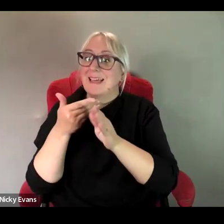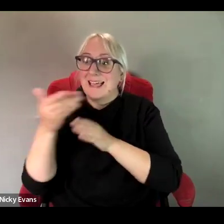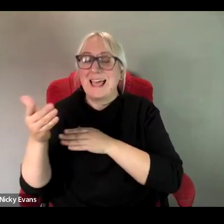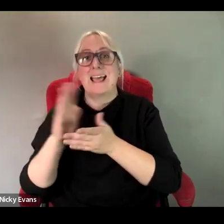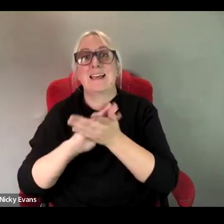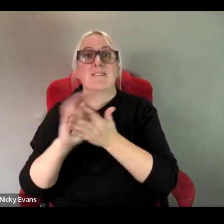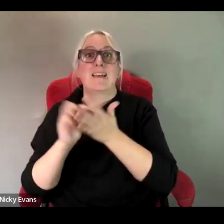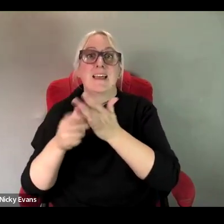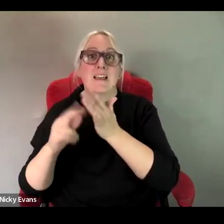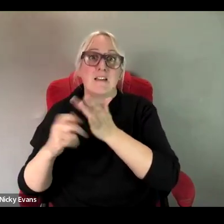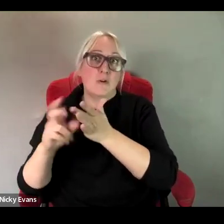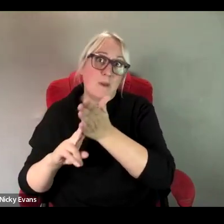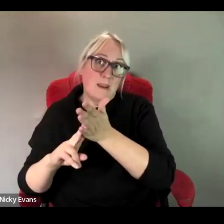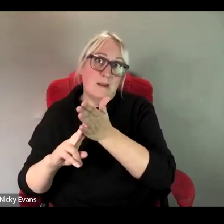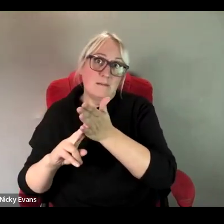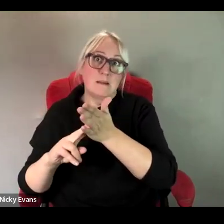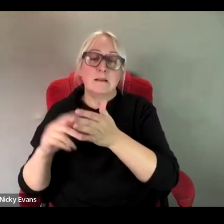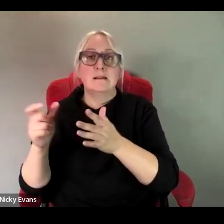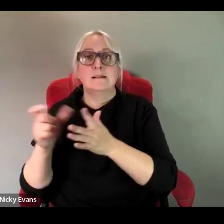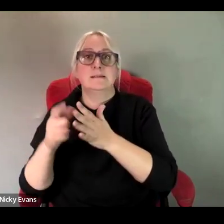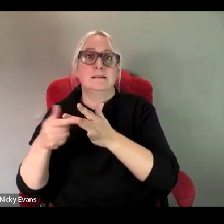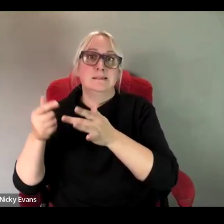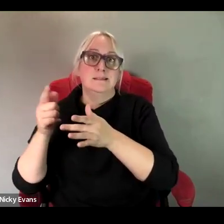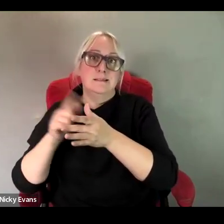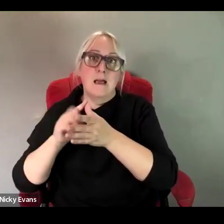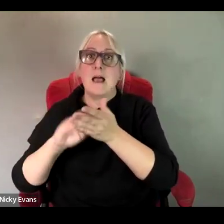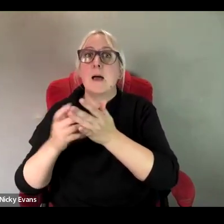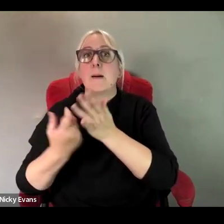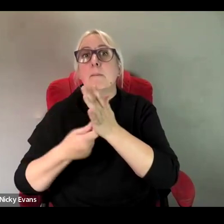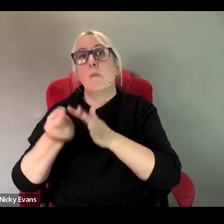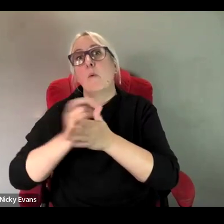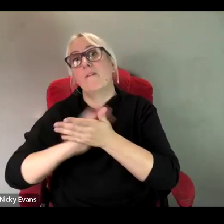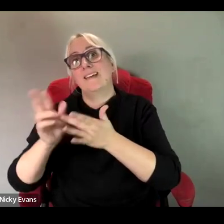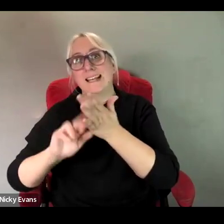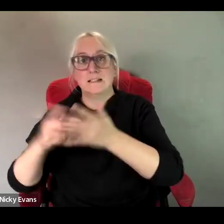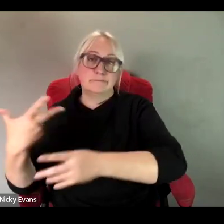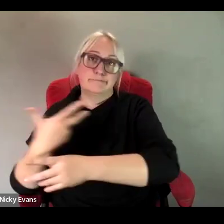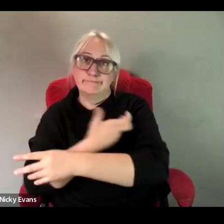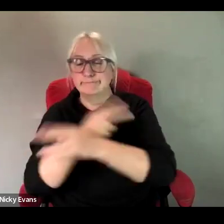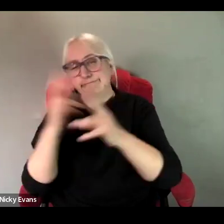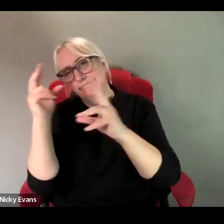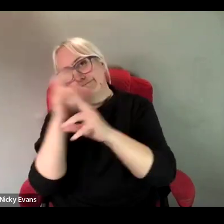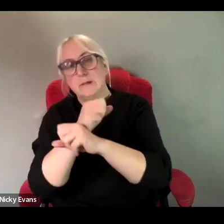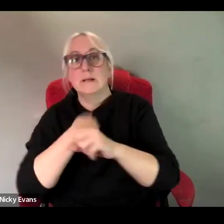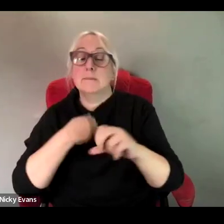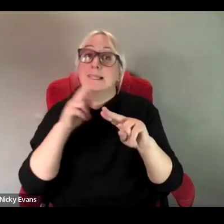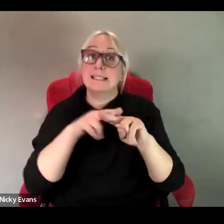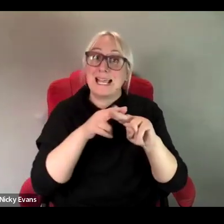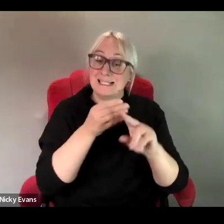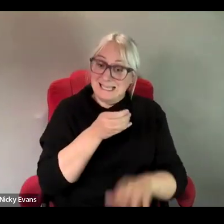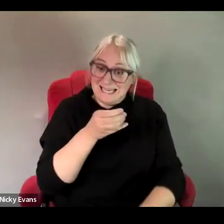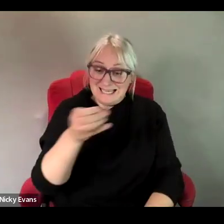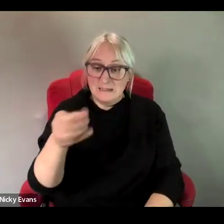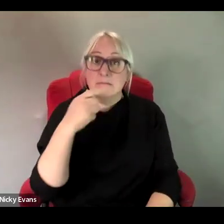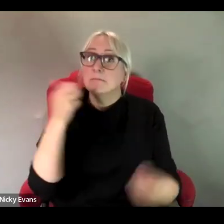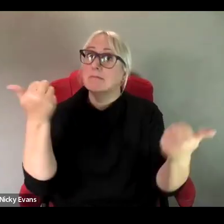dimorphine. So this, to me, the safeguarding is the most important factor of this. My dad went in, a